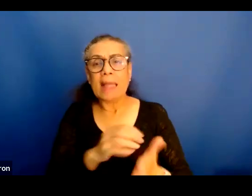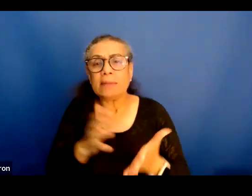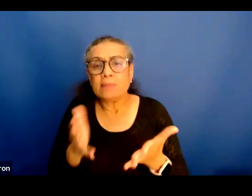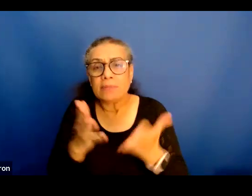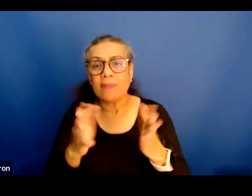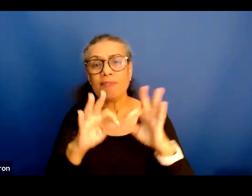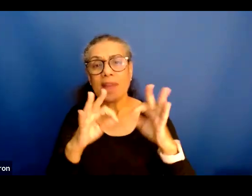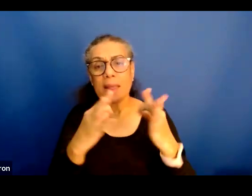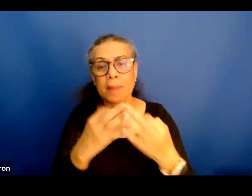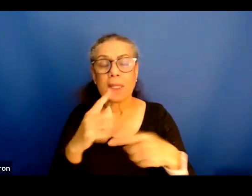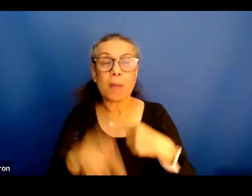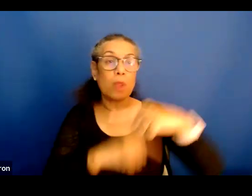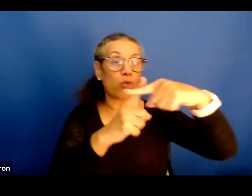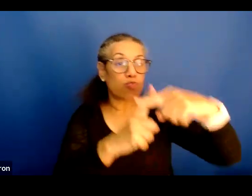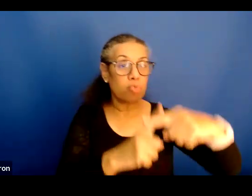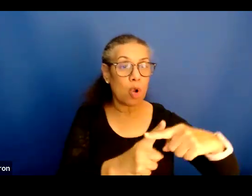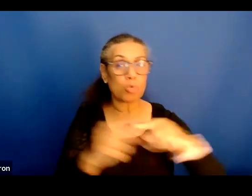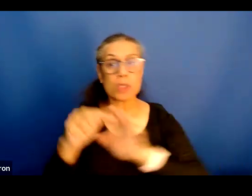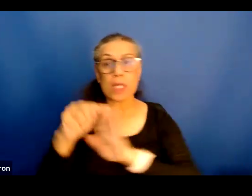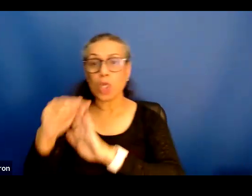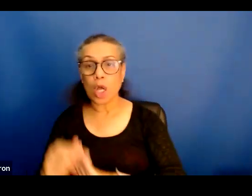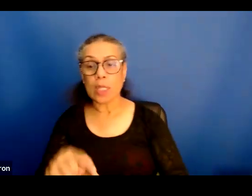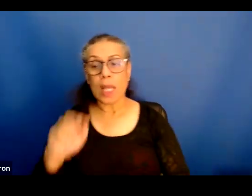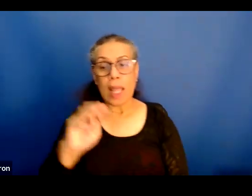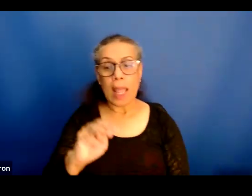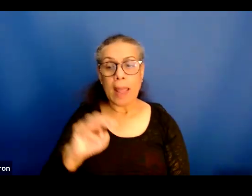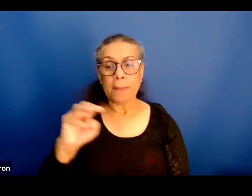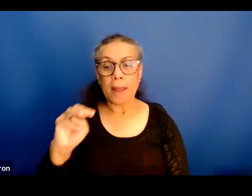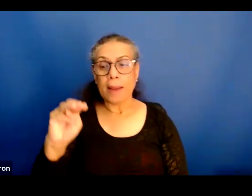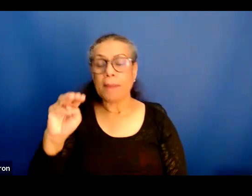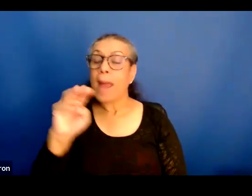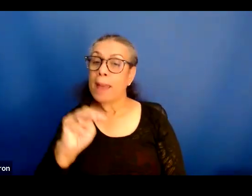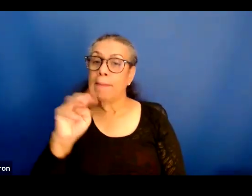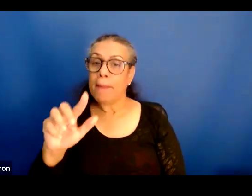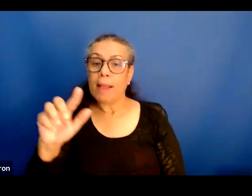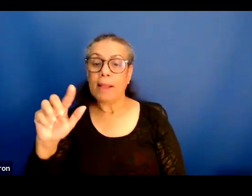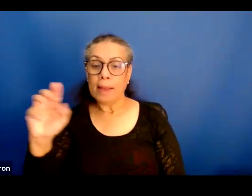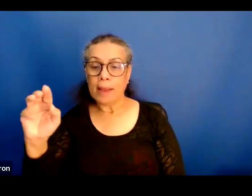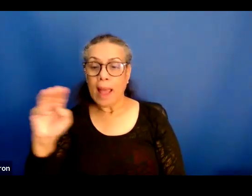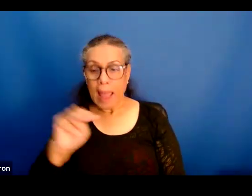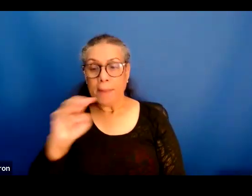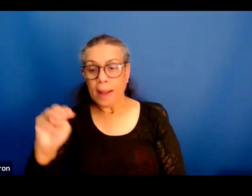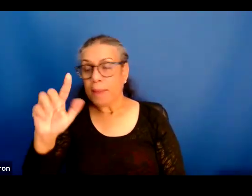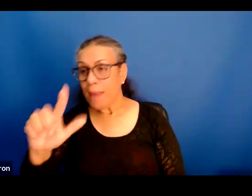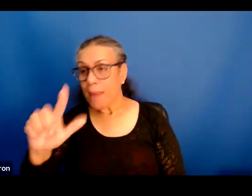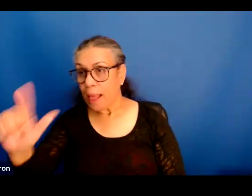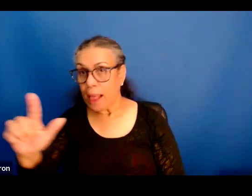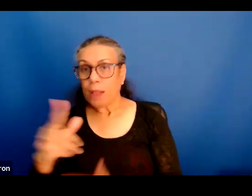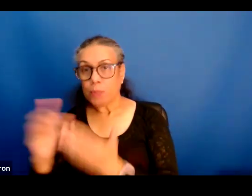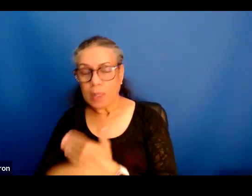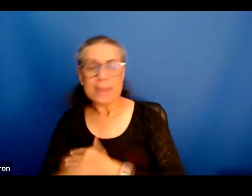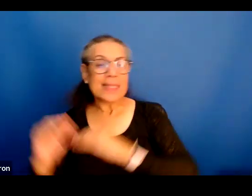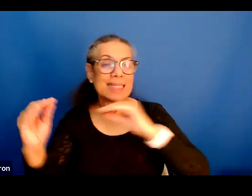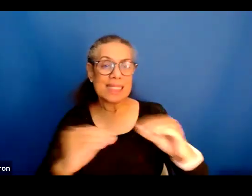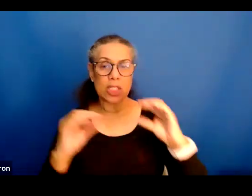families about the pros and cons of MLL options. Recruit and retain teachers who are proficient to teach